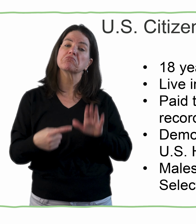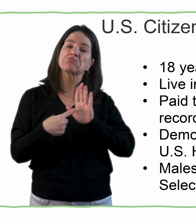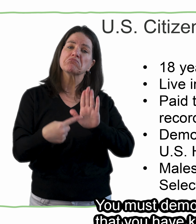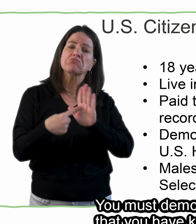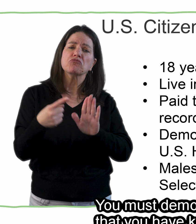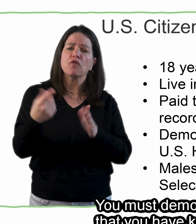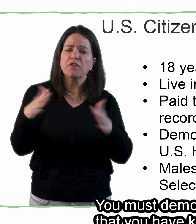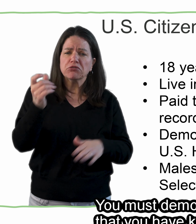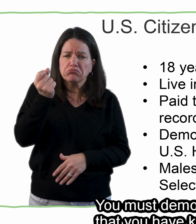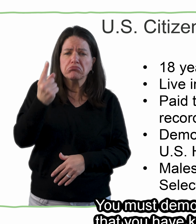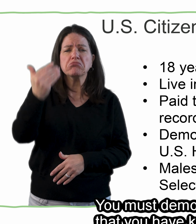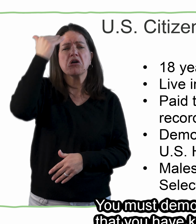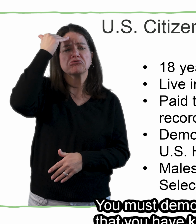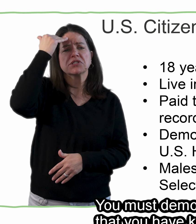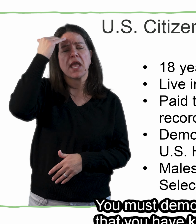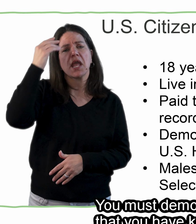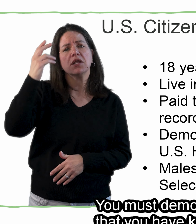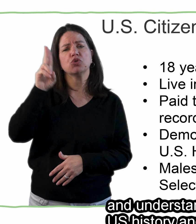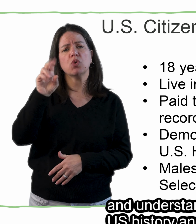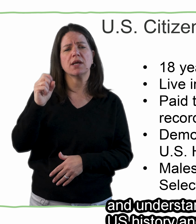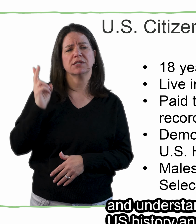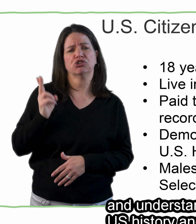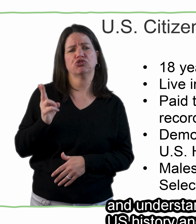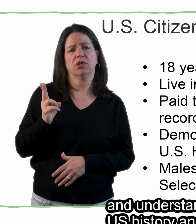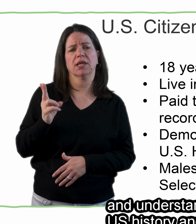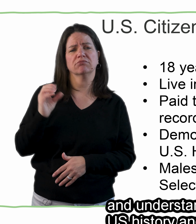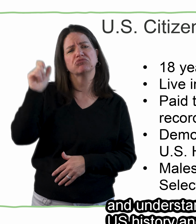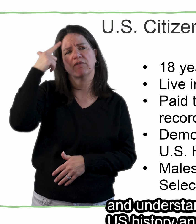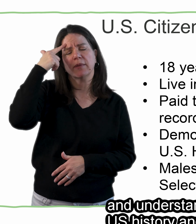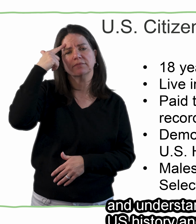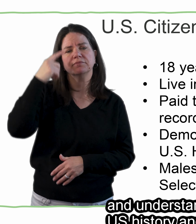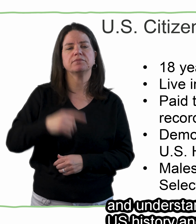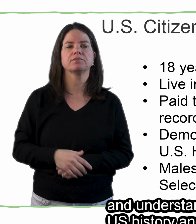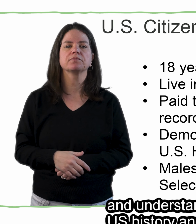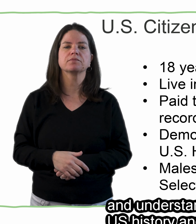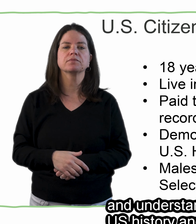You must demonstrate that you have knowledge and understanding of U.S. history and civics.